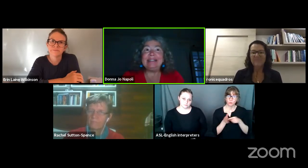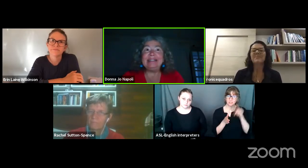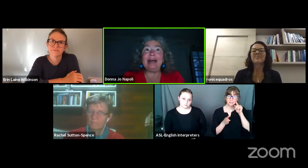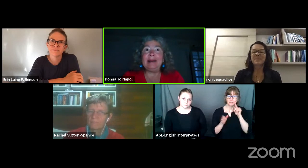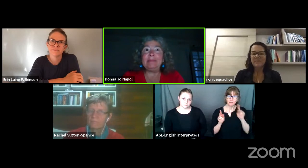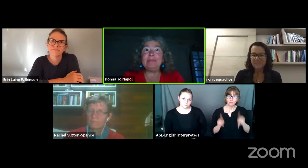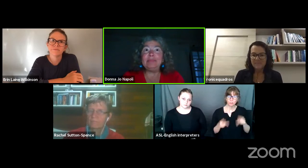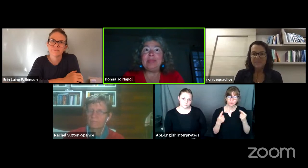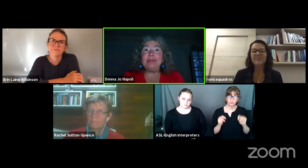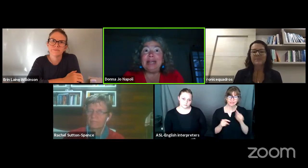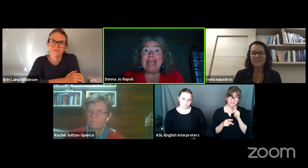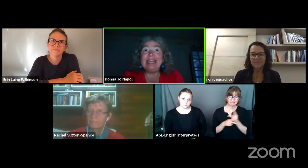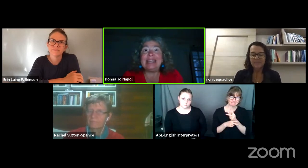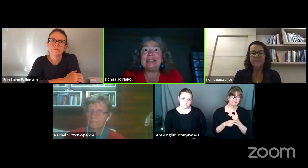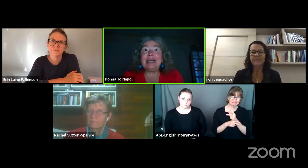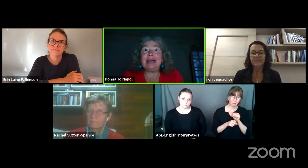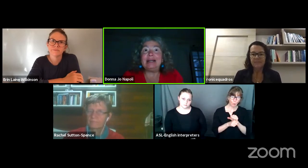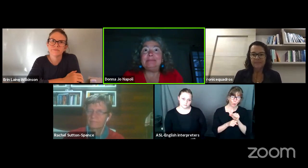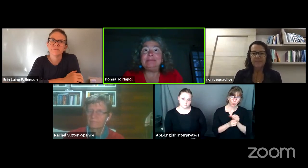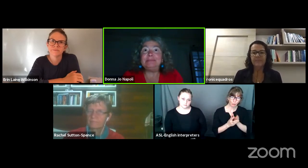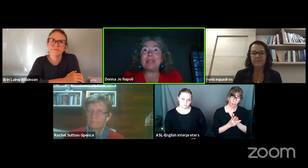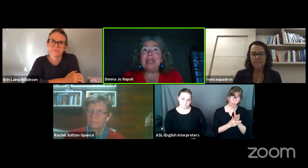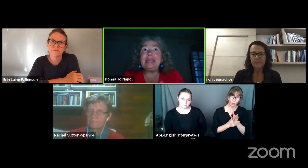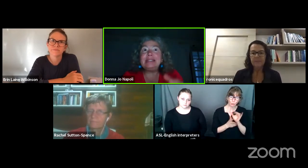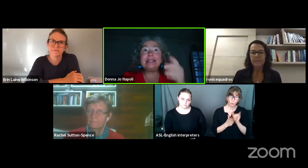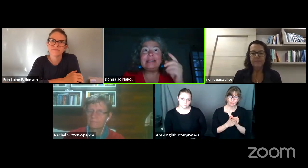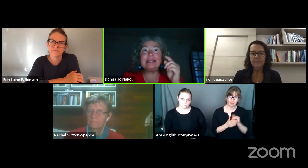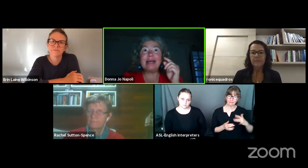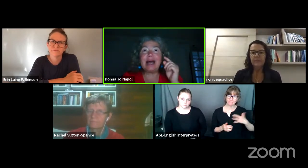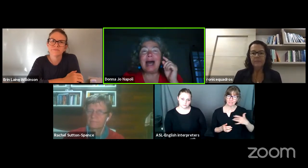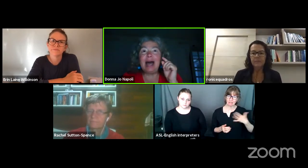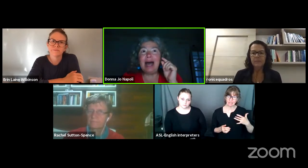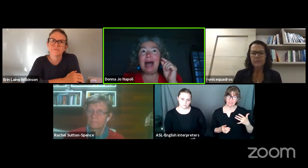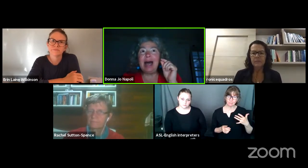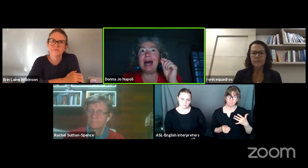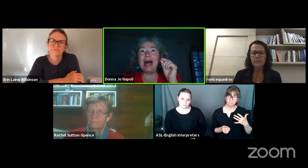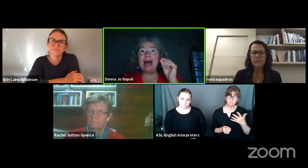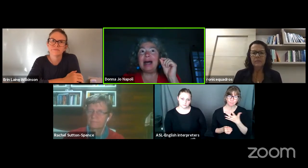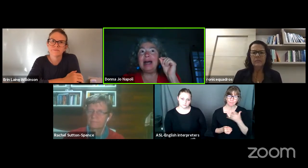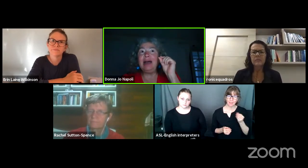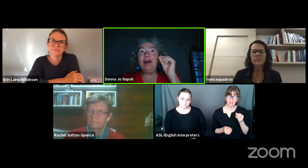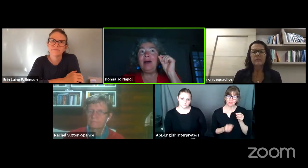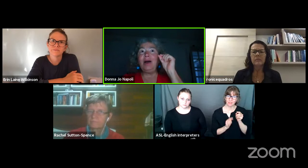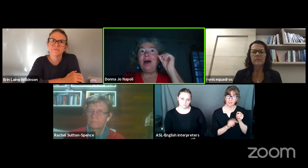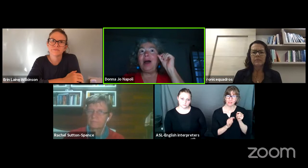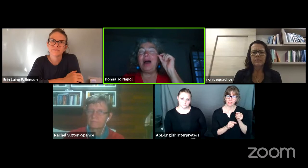feeling and relate it. He says,